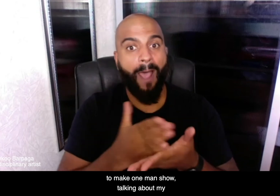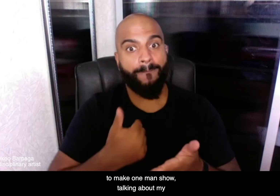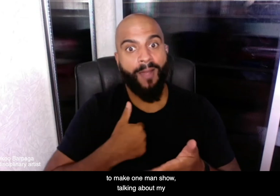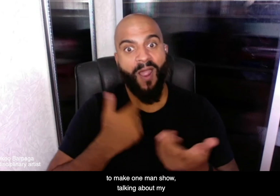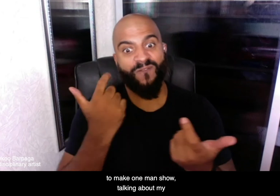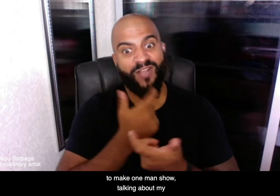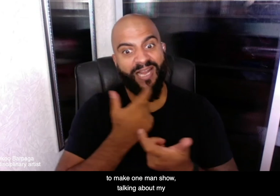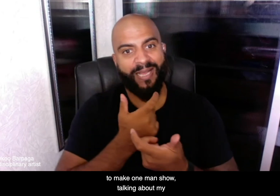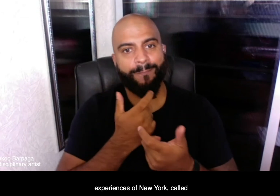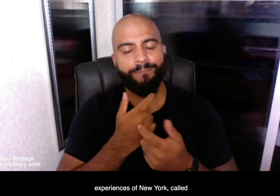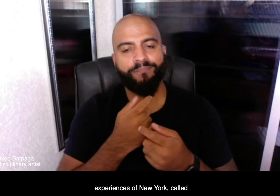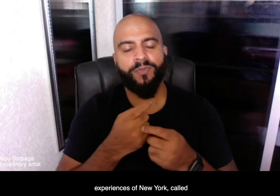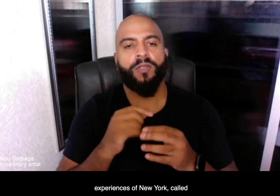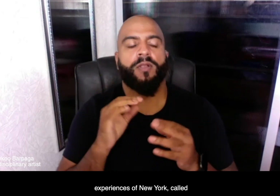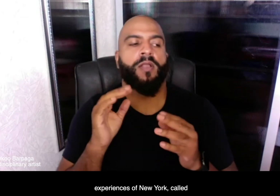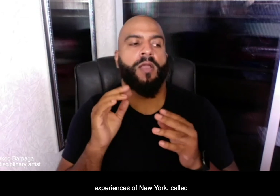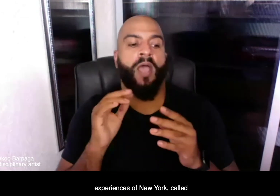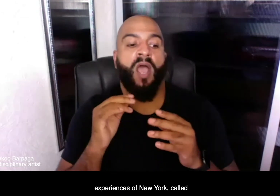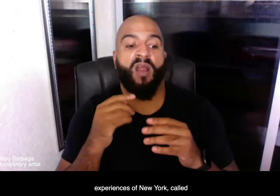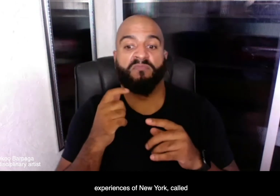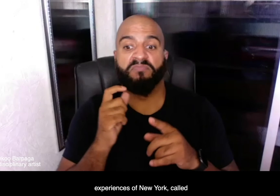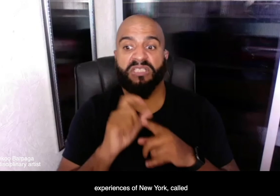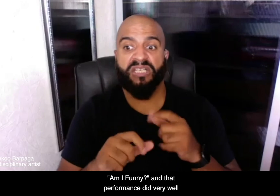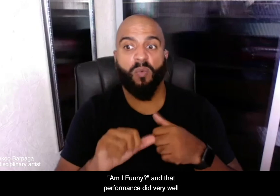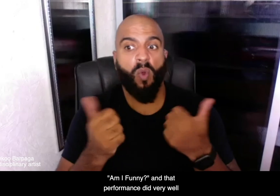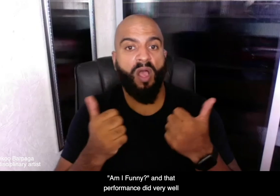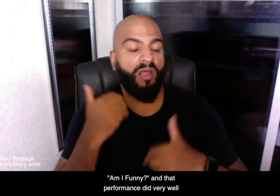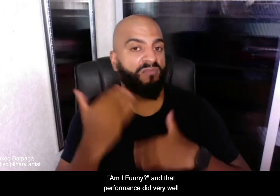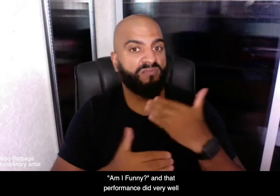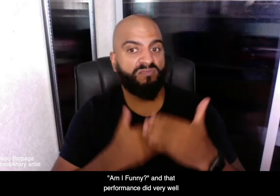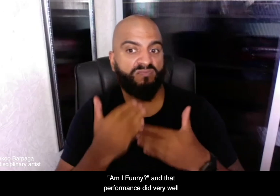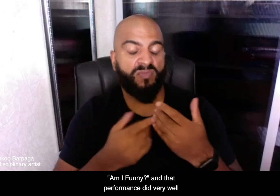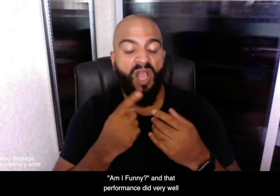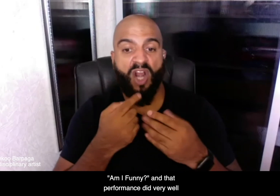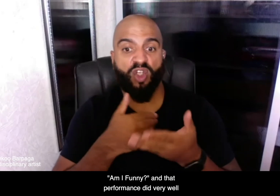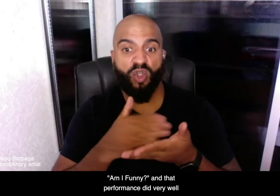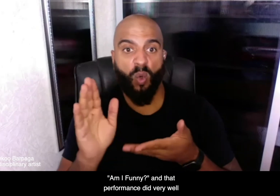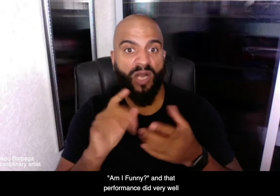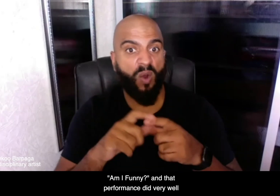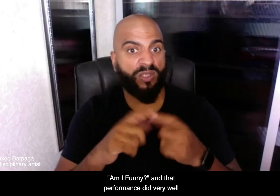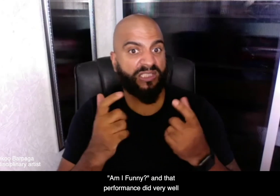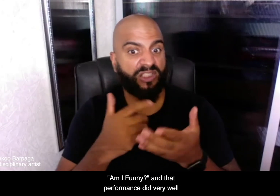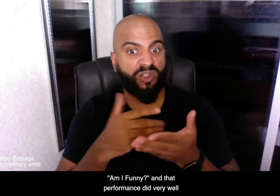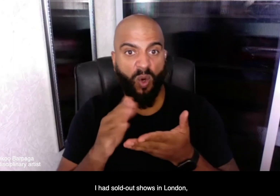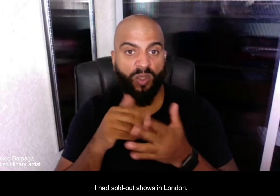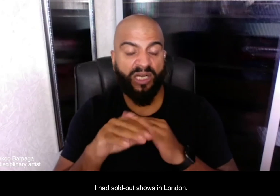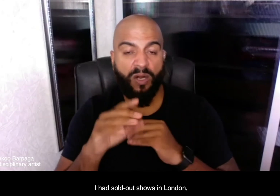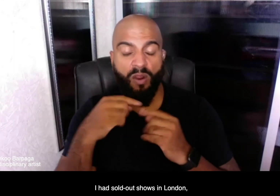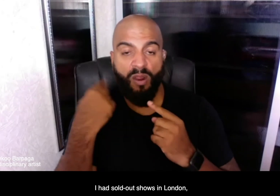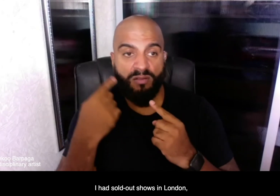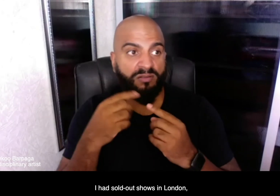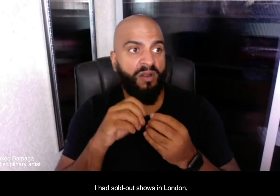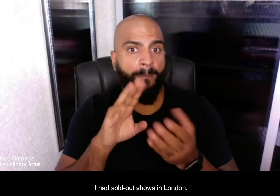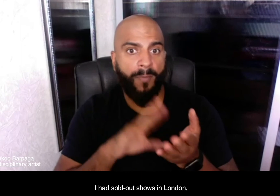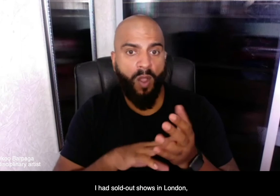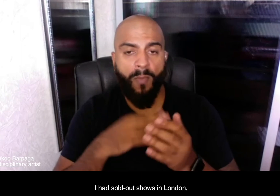show talking about my experiences of New York called Am I Funny? And that performance did very well. I had sold